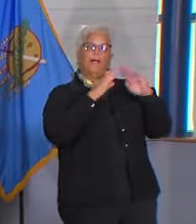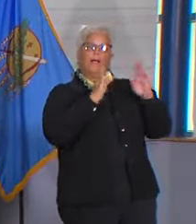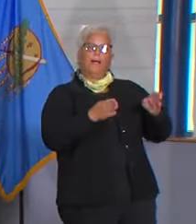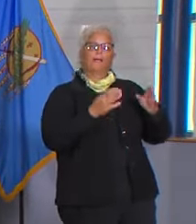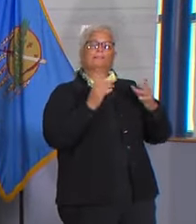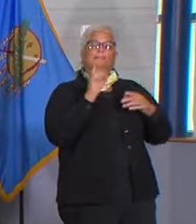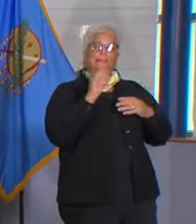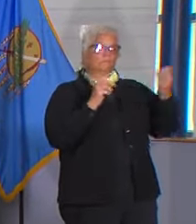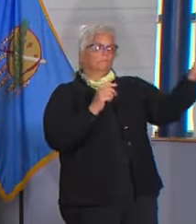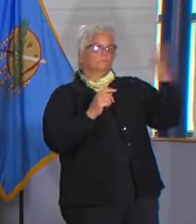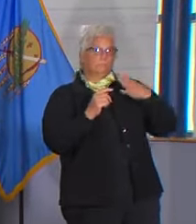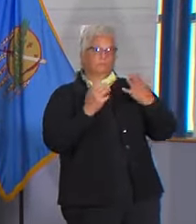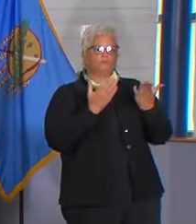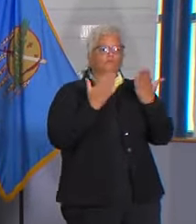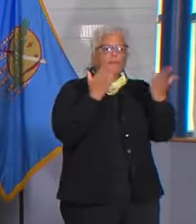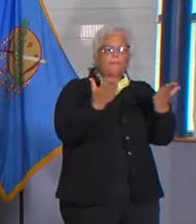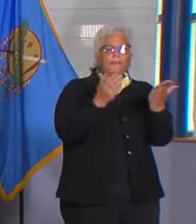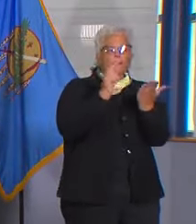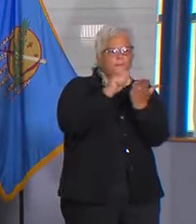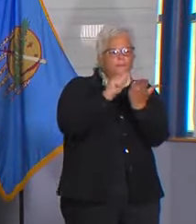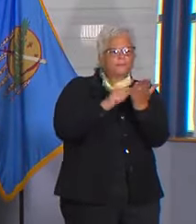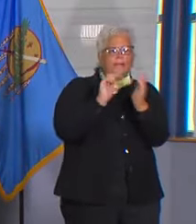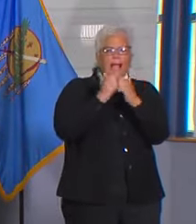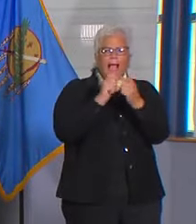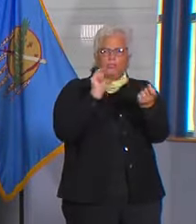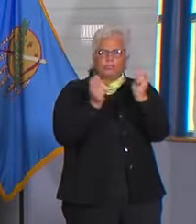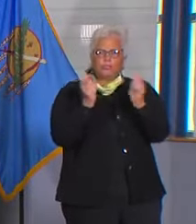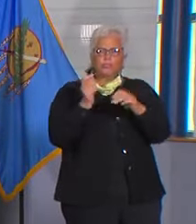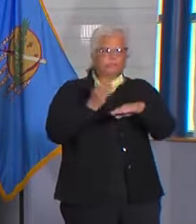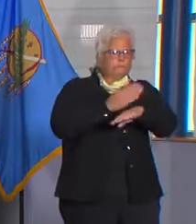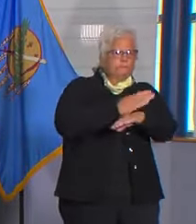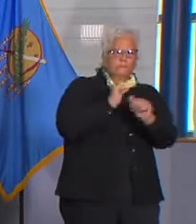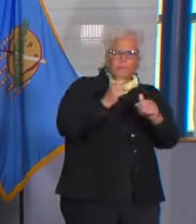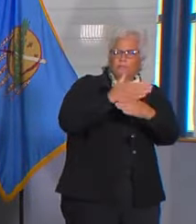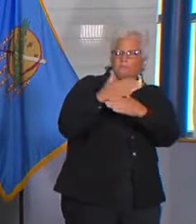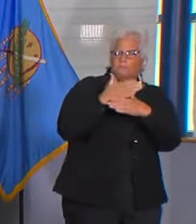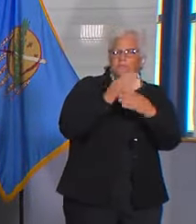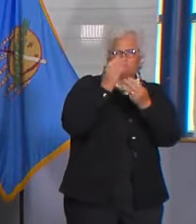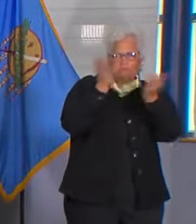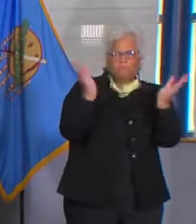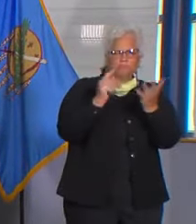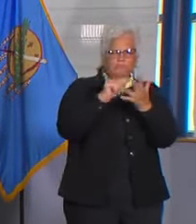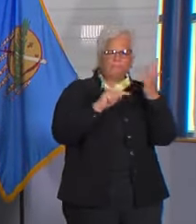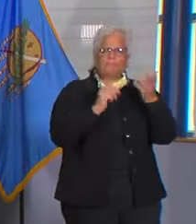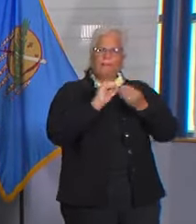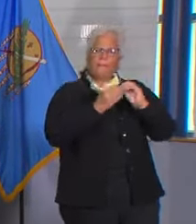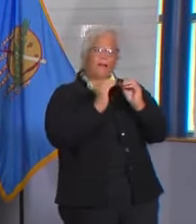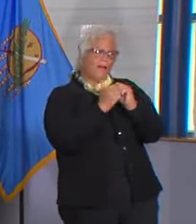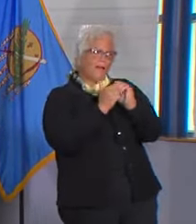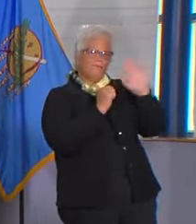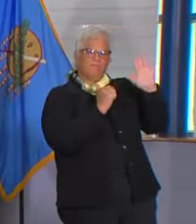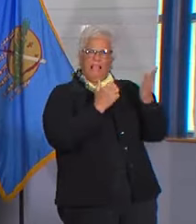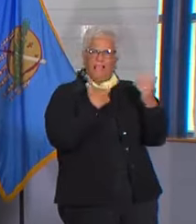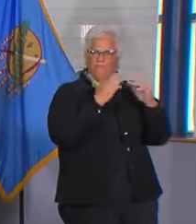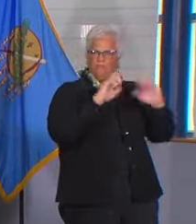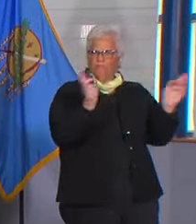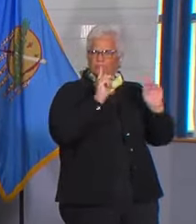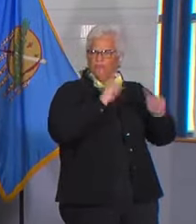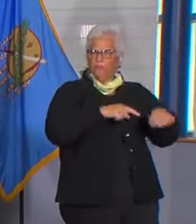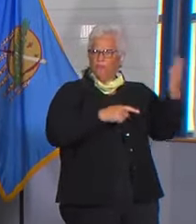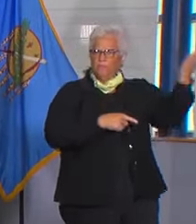shared it with City of Tulsa and with Tulsa County. I've been asked, of course, what does this mean for Tulsa County? And I can tell you that as a county, we